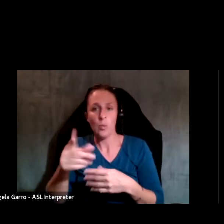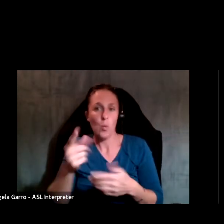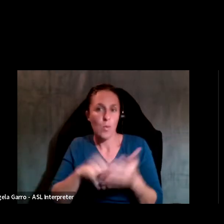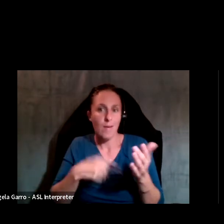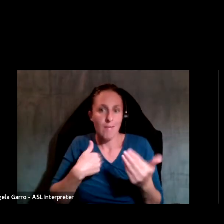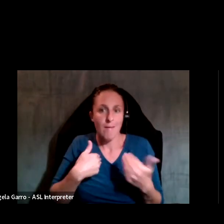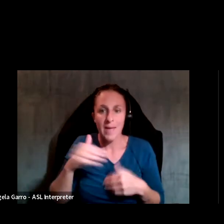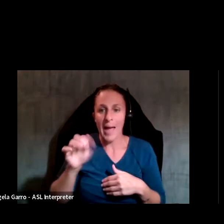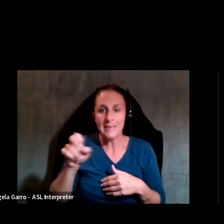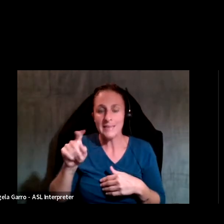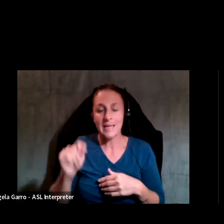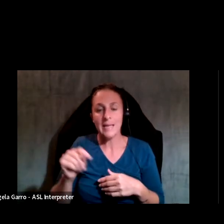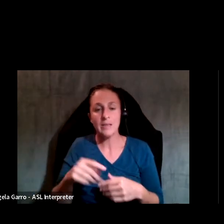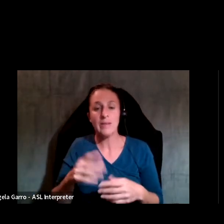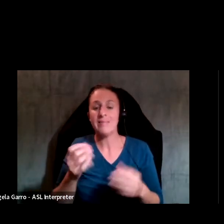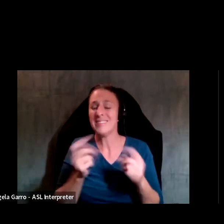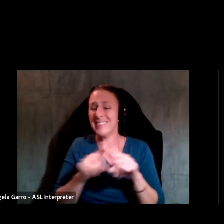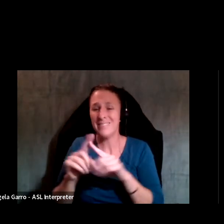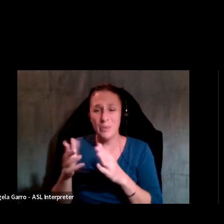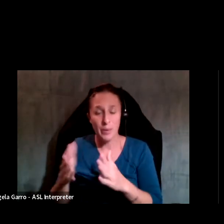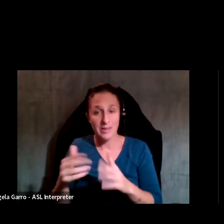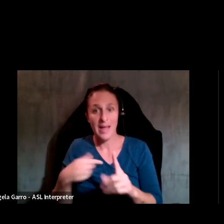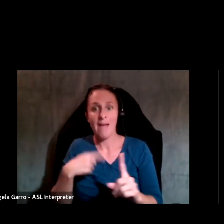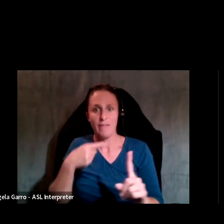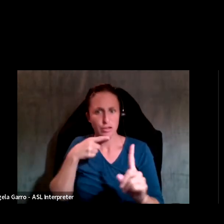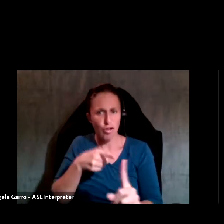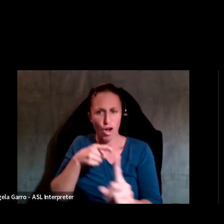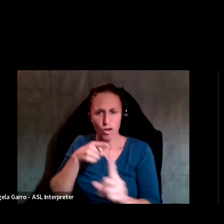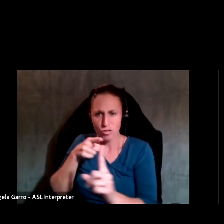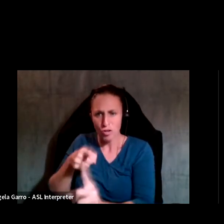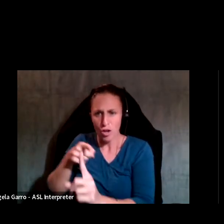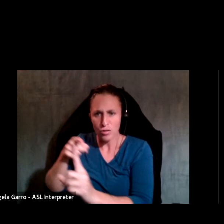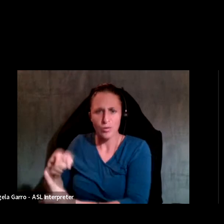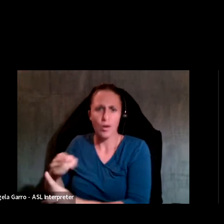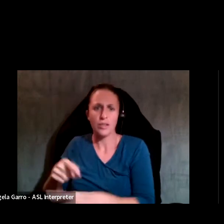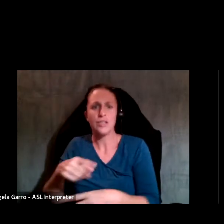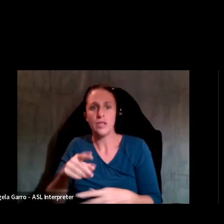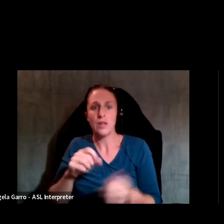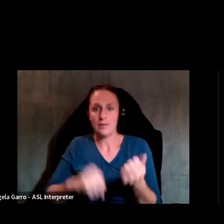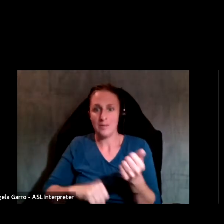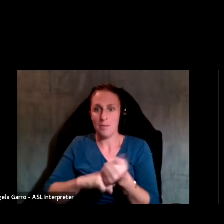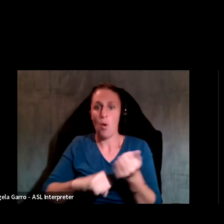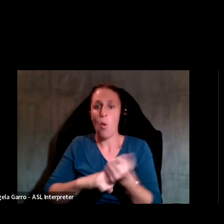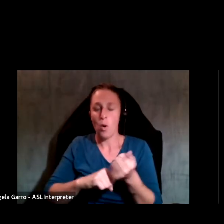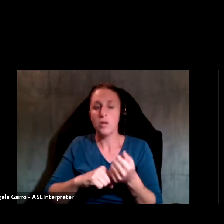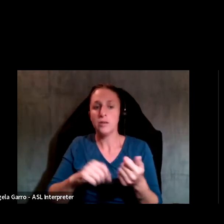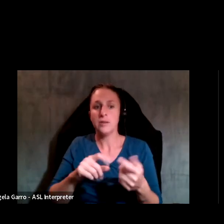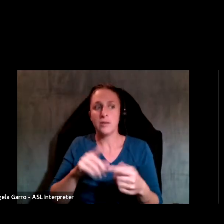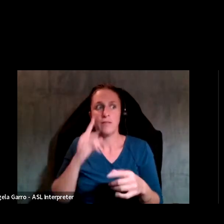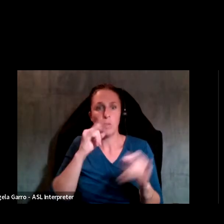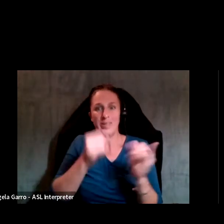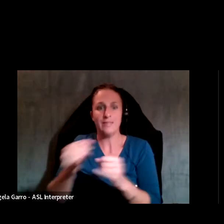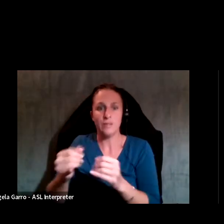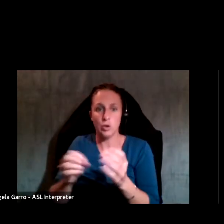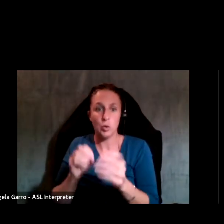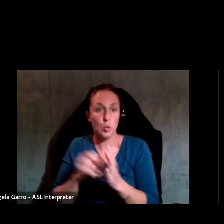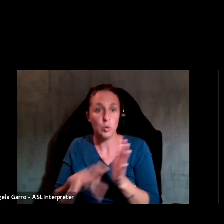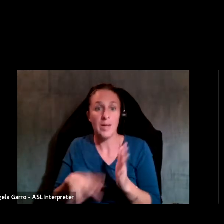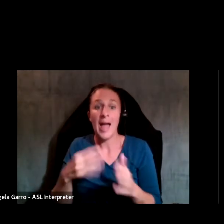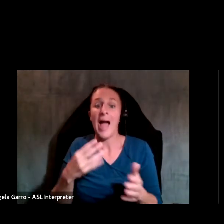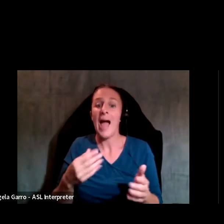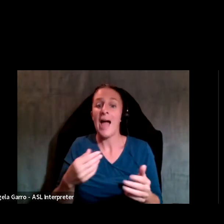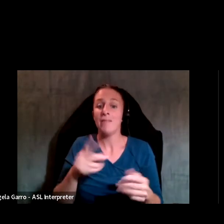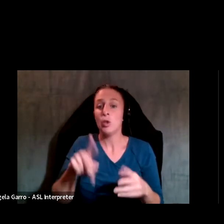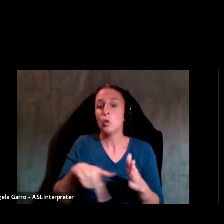which the schools they become very targeted about the support that they provide to individual students. And and there's even counseling. We now are offering also dual enrollment